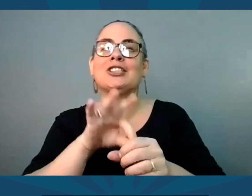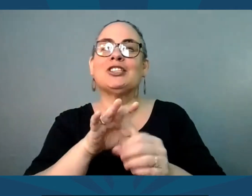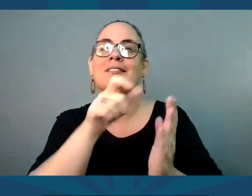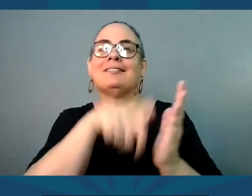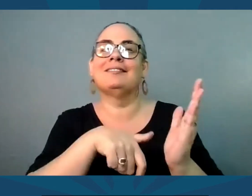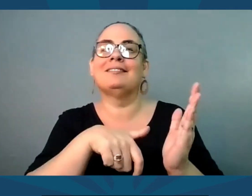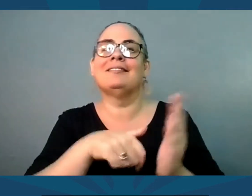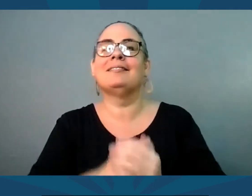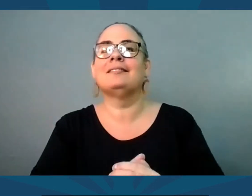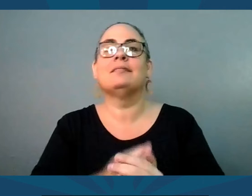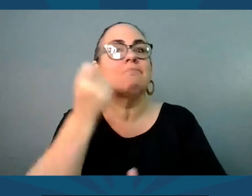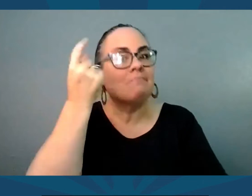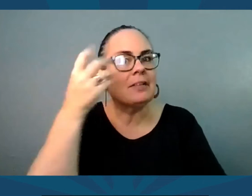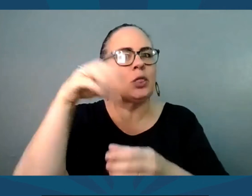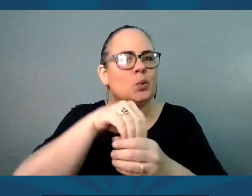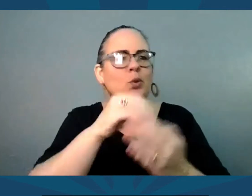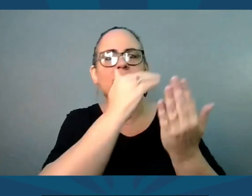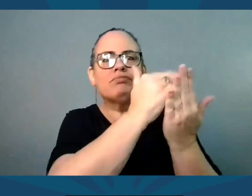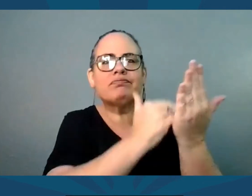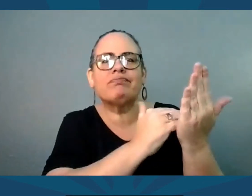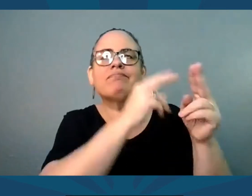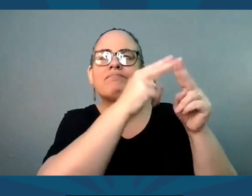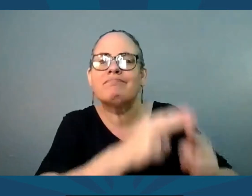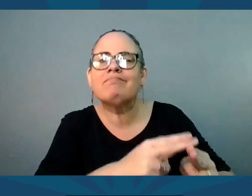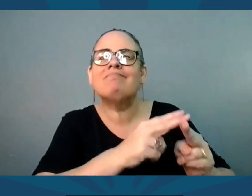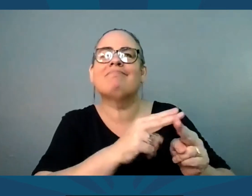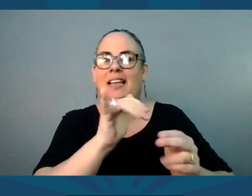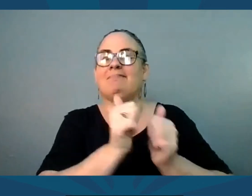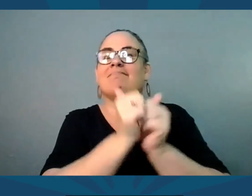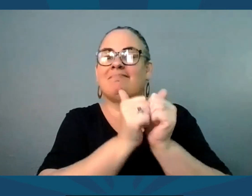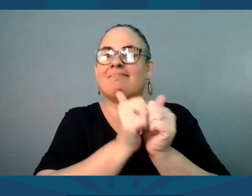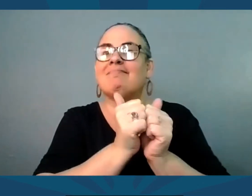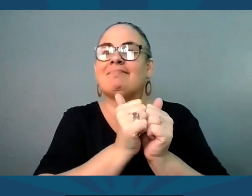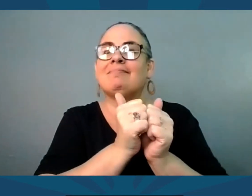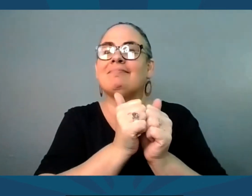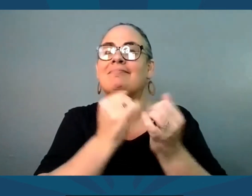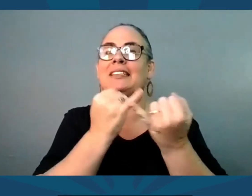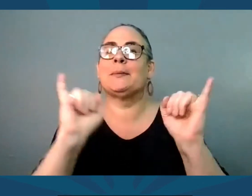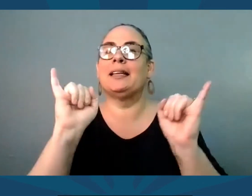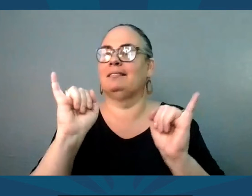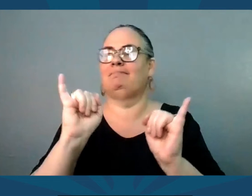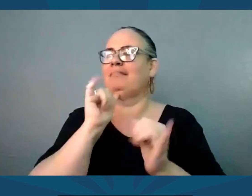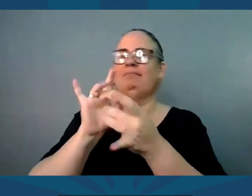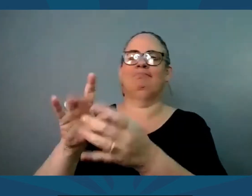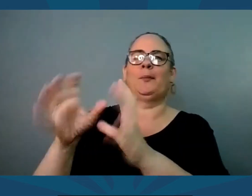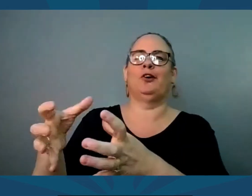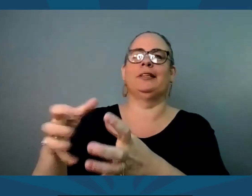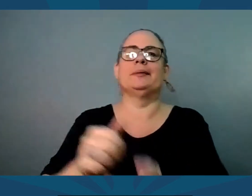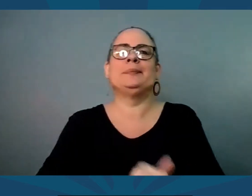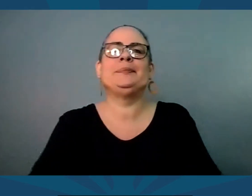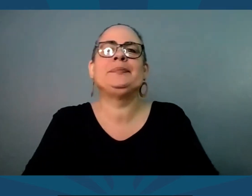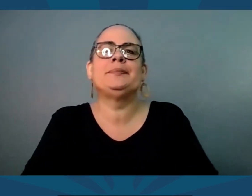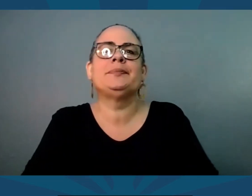Candidates who win the primary election in their party will be listed on the general election ballot, along with the other